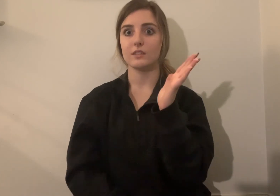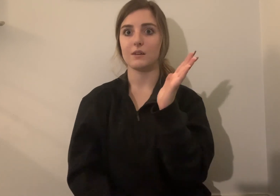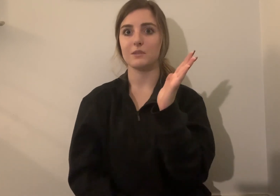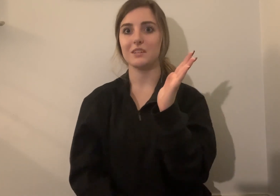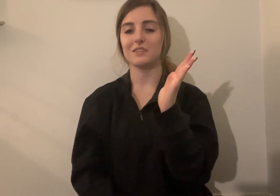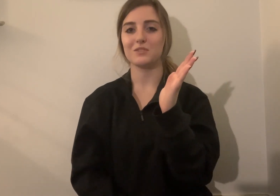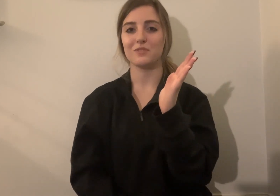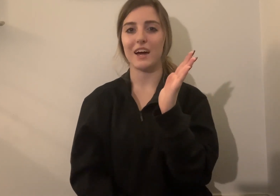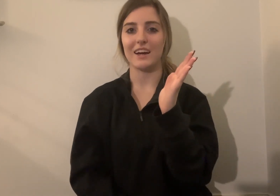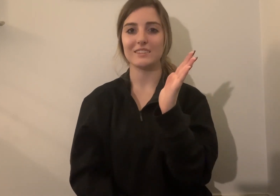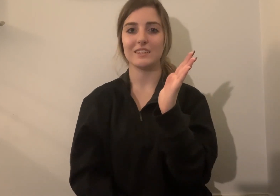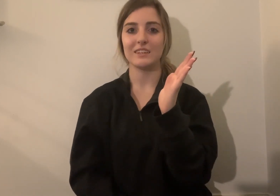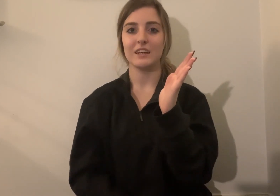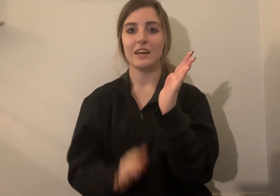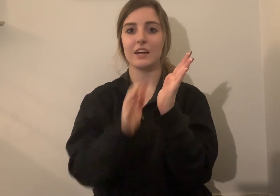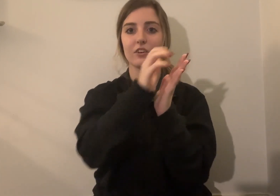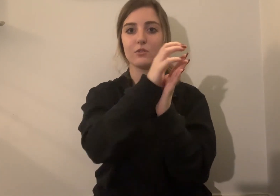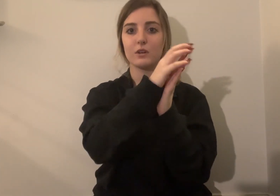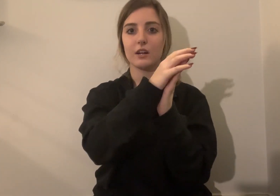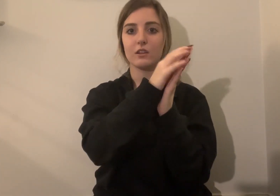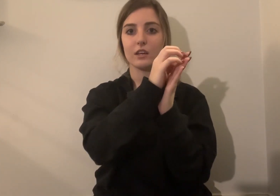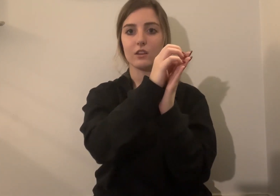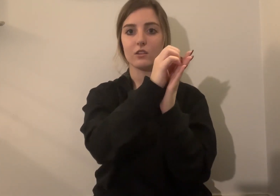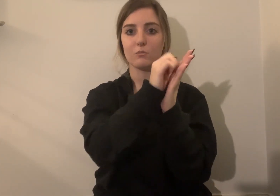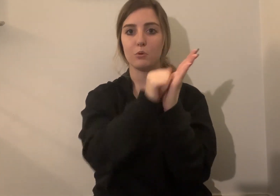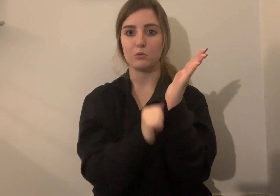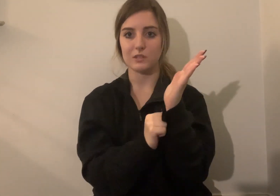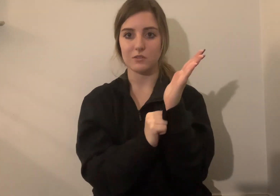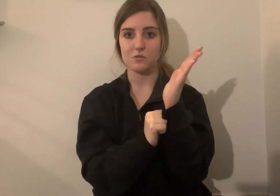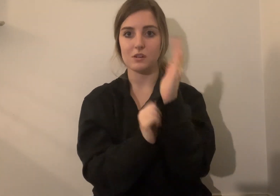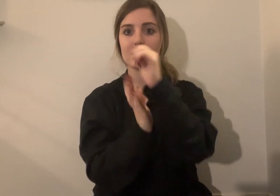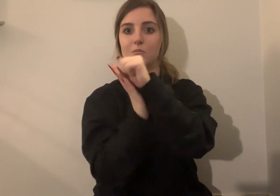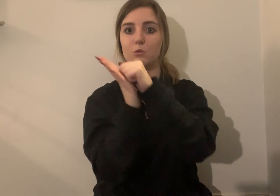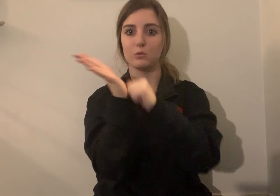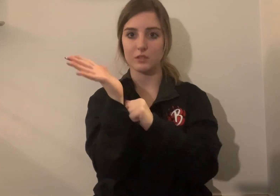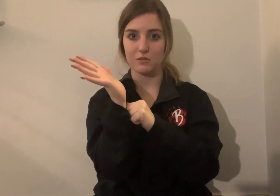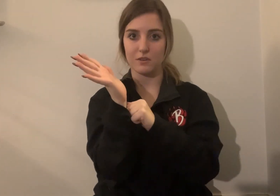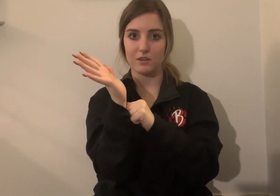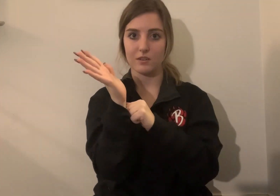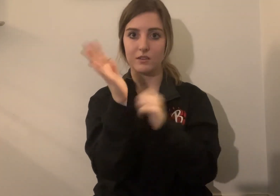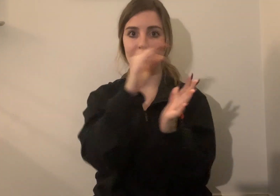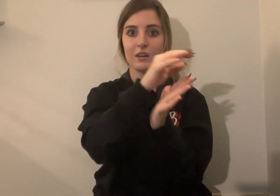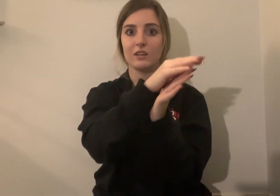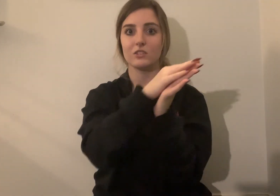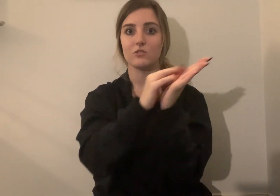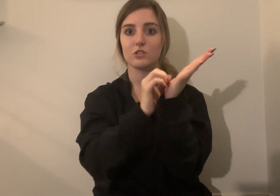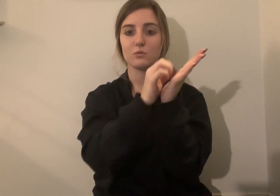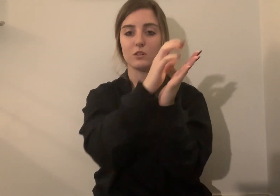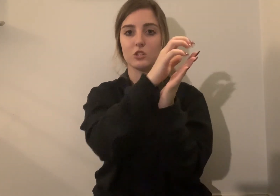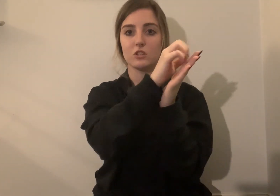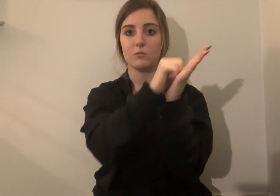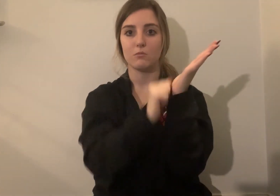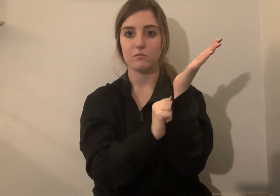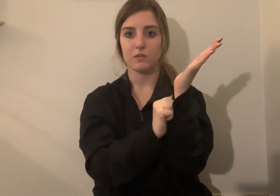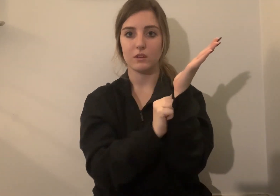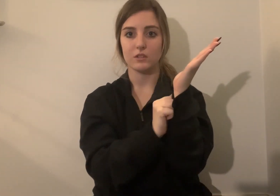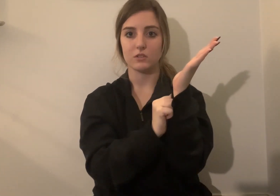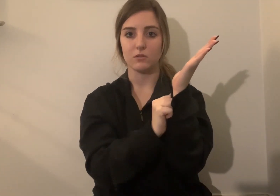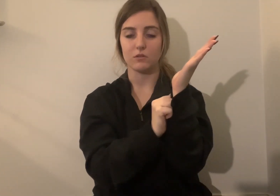non-dominant is flat, and your other one kind of like pulls it on. So you just switch. So